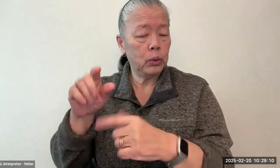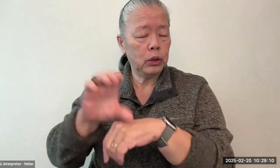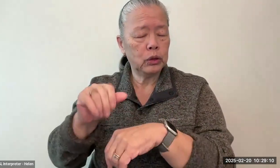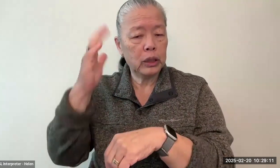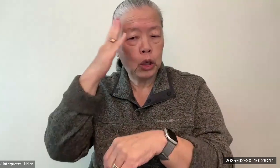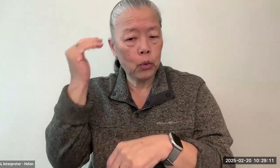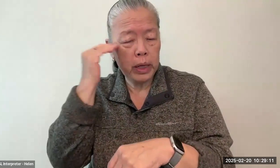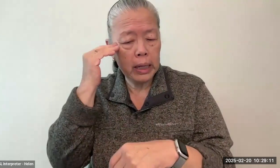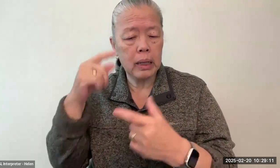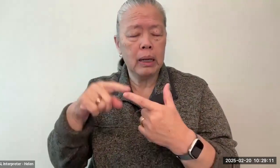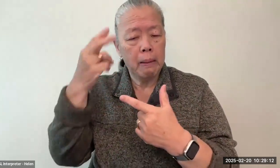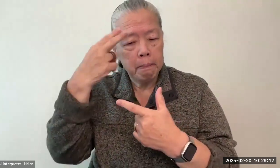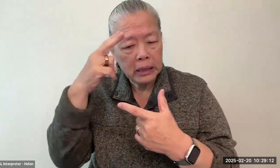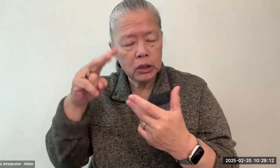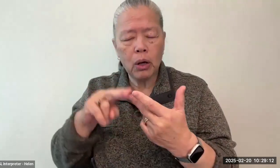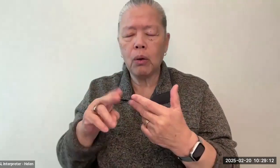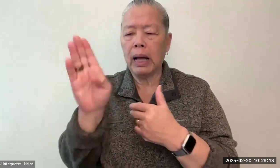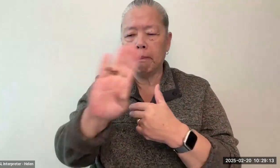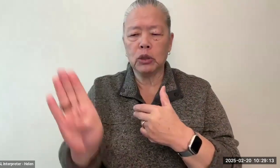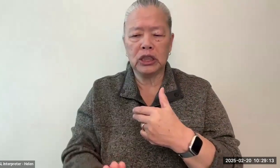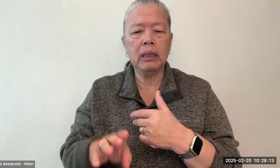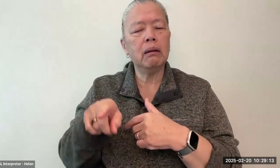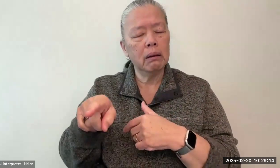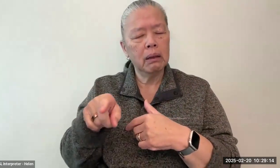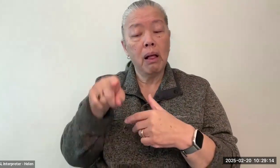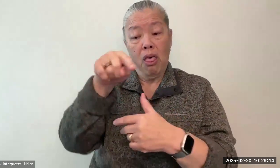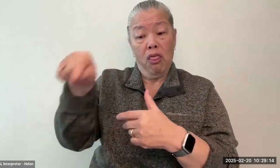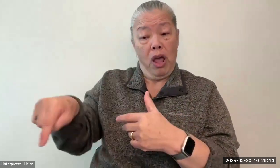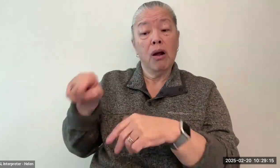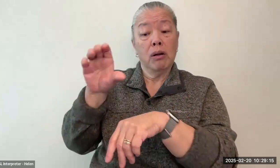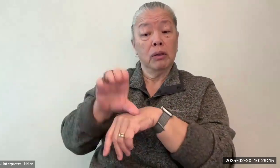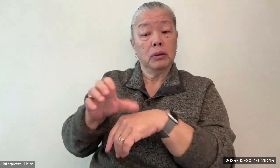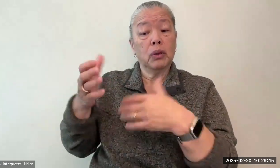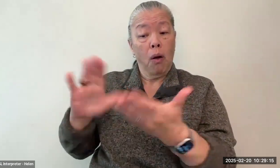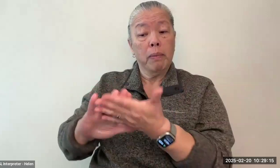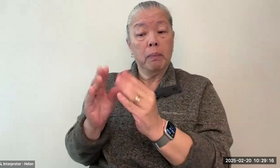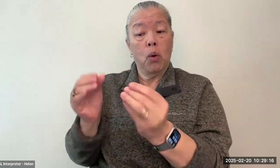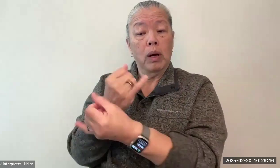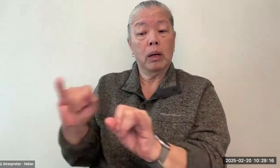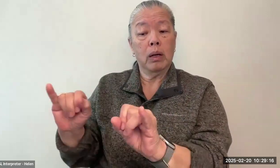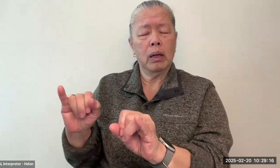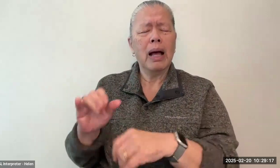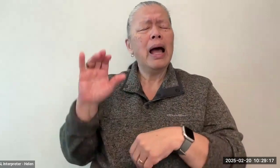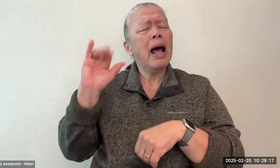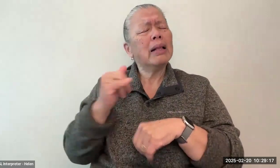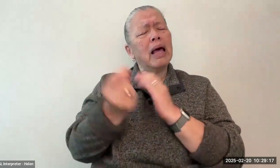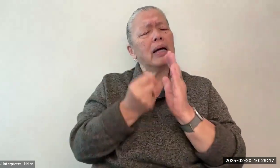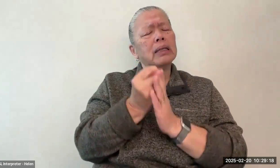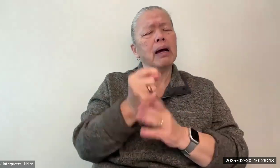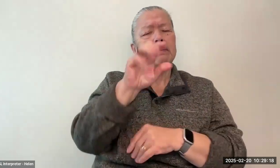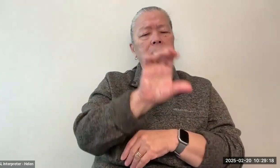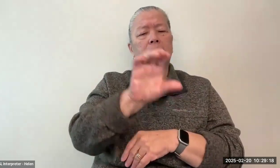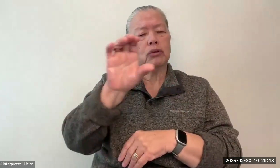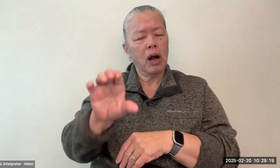Mexico, and Brazil, where the church was pursuing autonomy. In this period, central conferences were also extended around